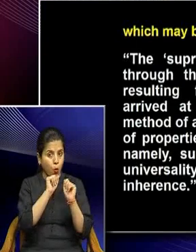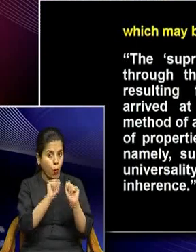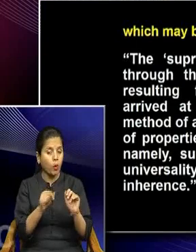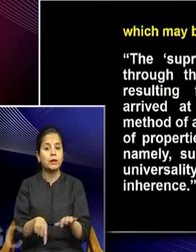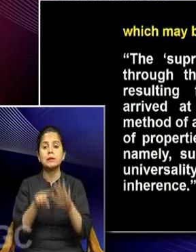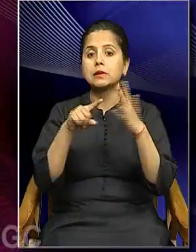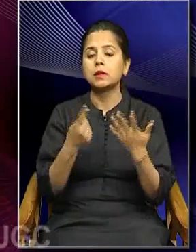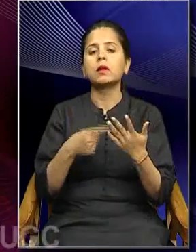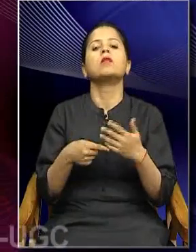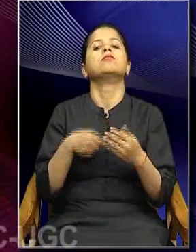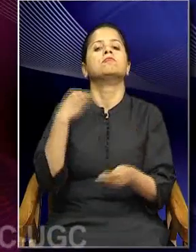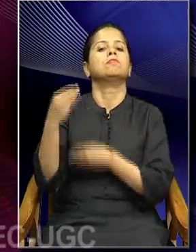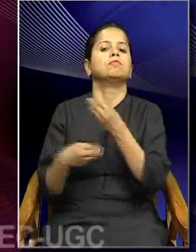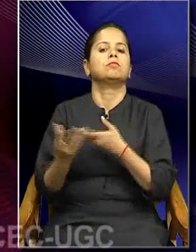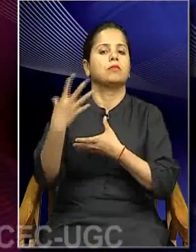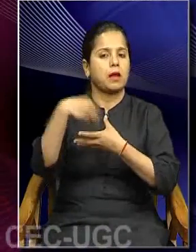and inherence.